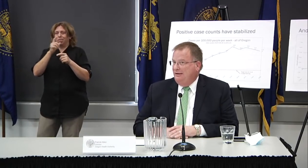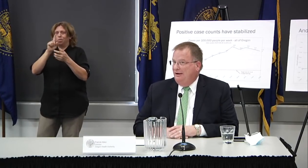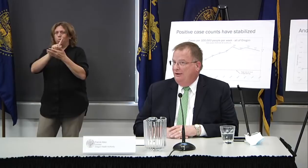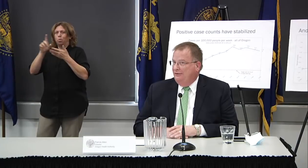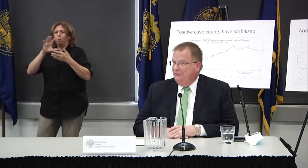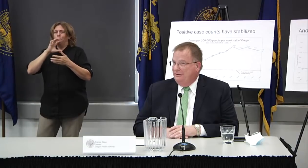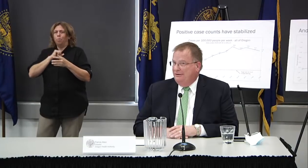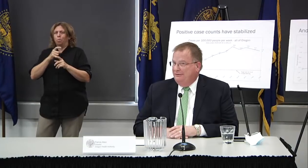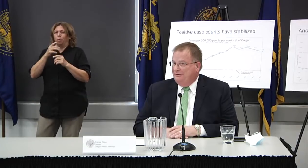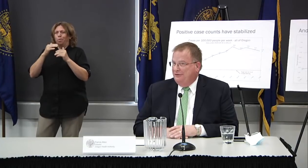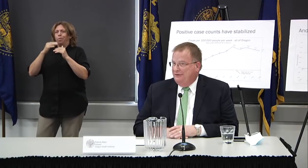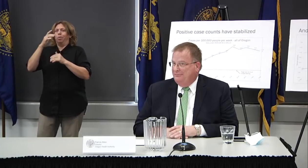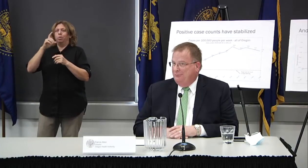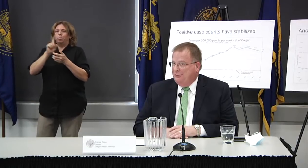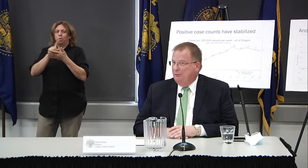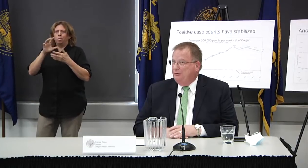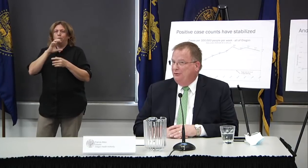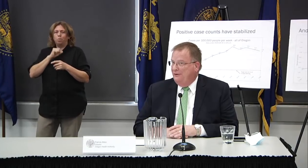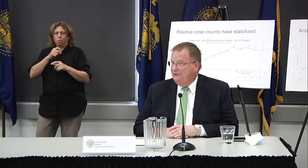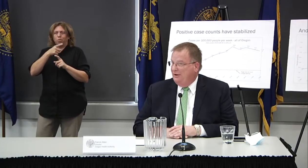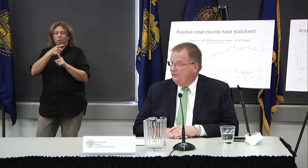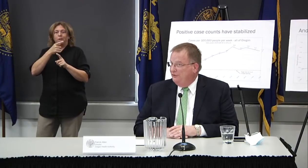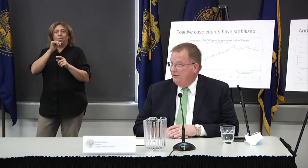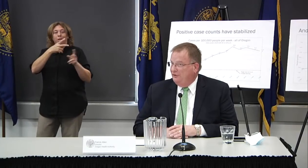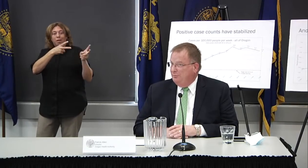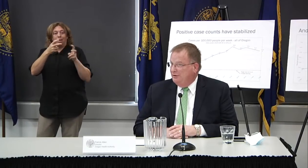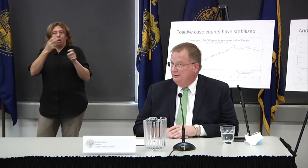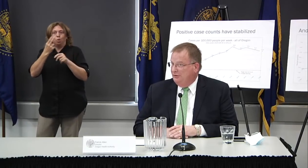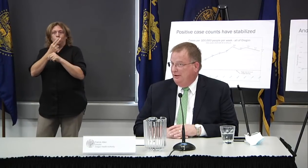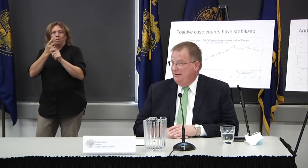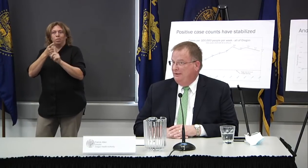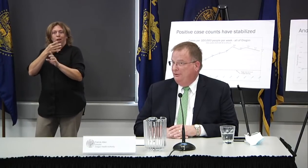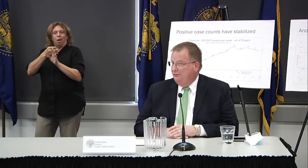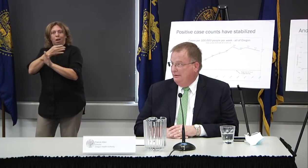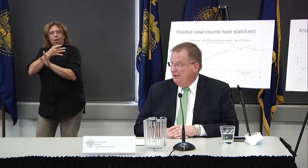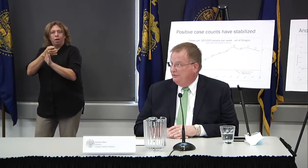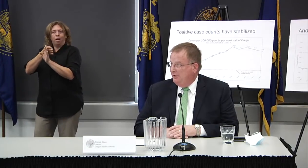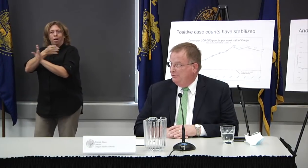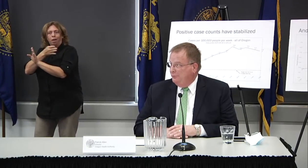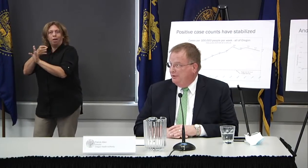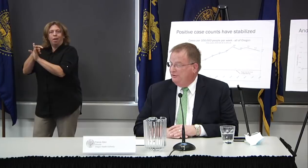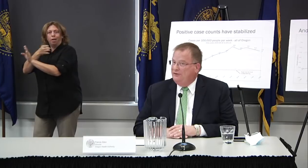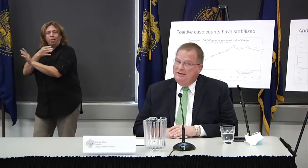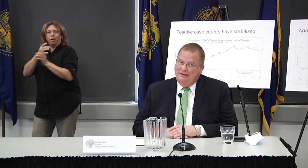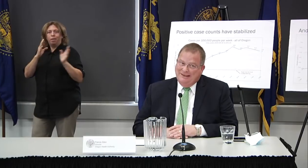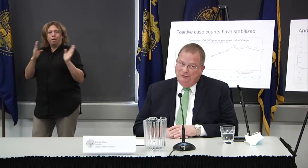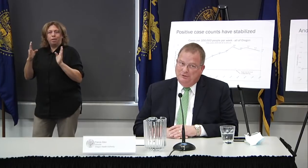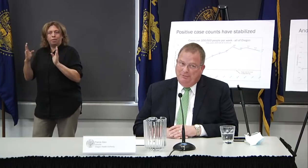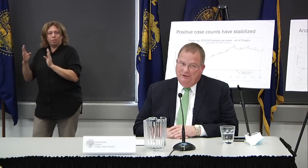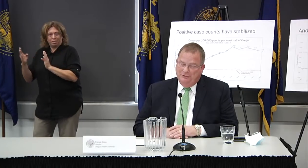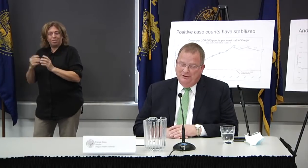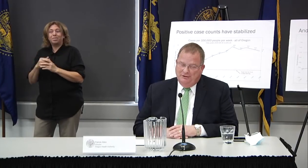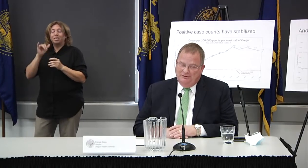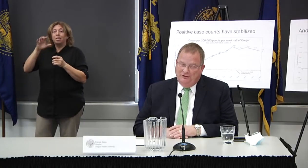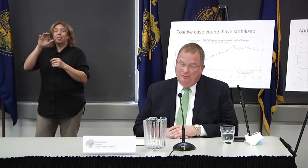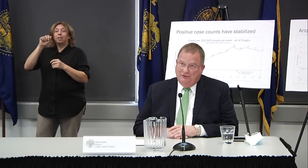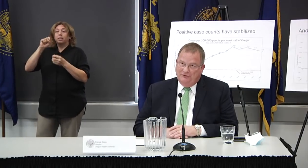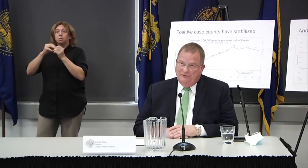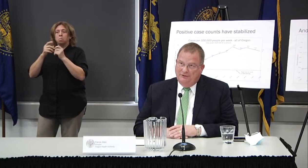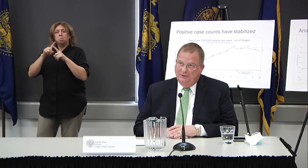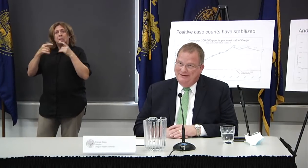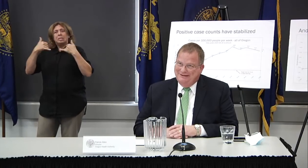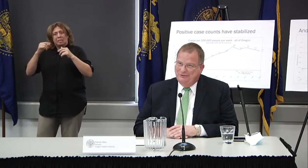today, the number of cases has been declining over the last couple of weeks. That's with a